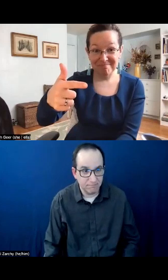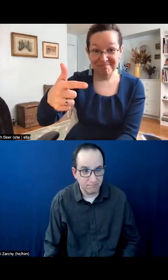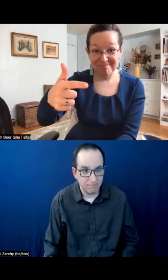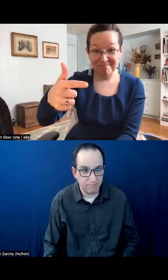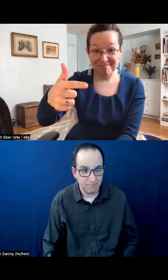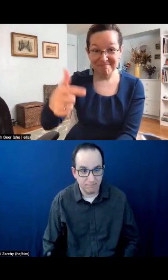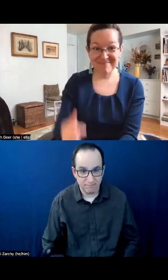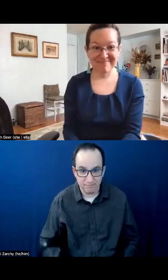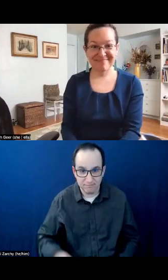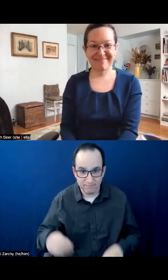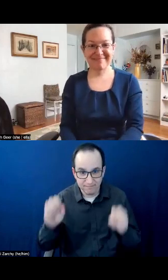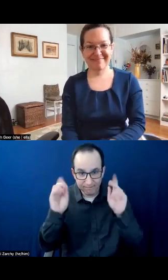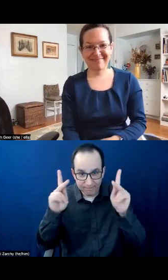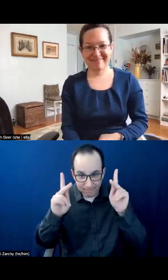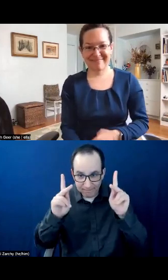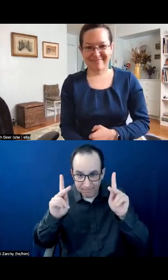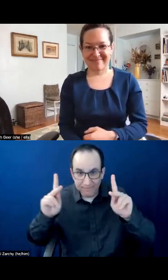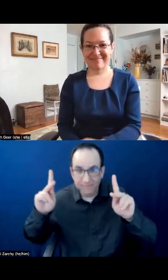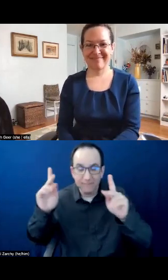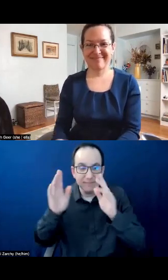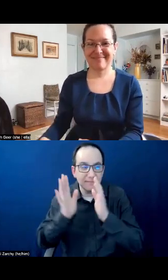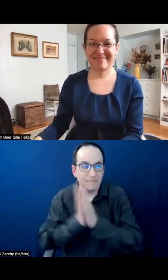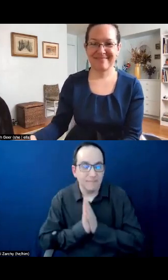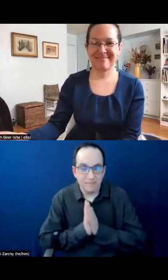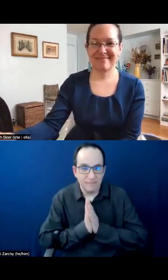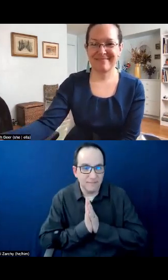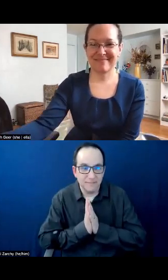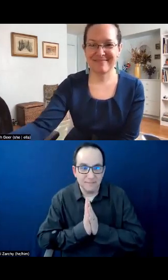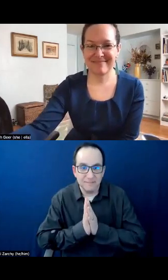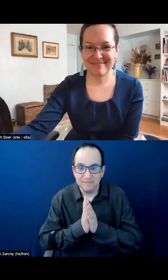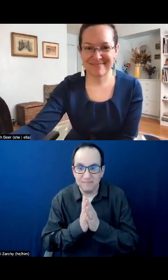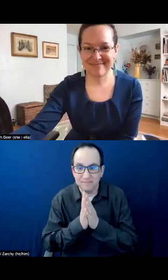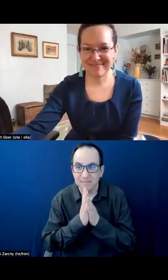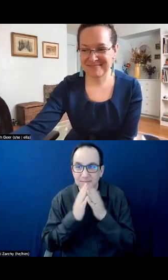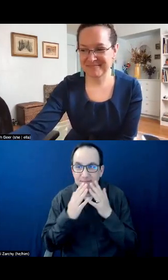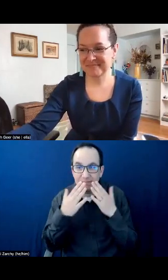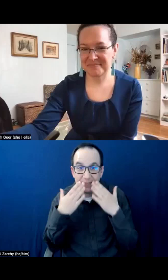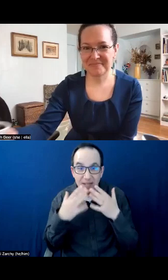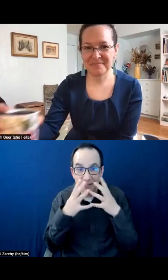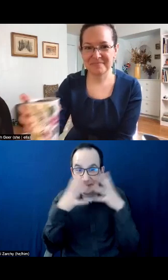And with that, I'll turn the floor over to Razi. Okay.